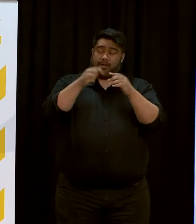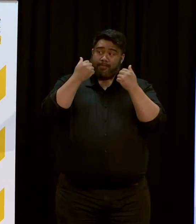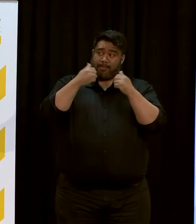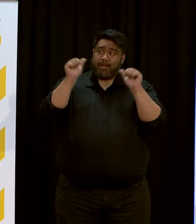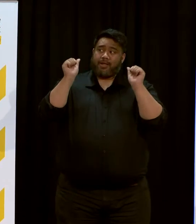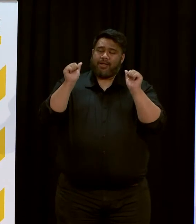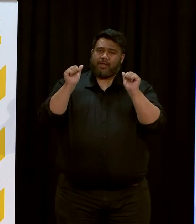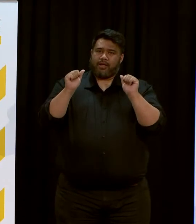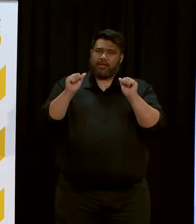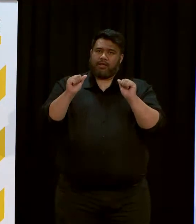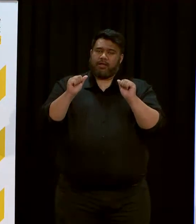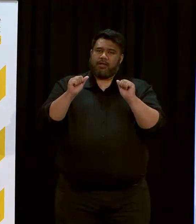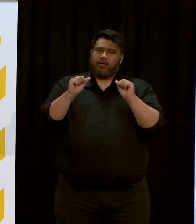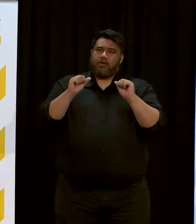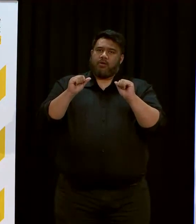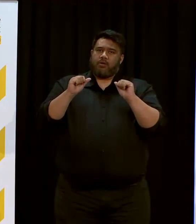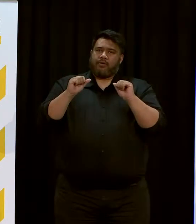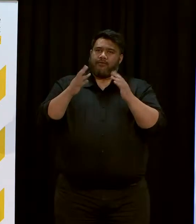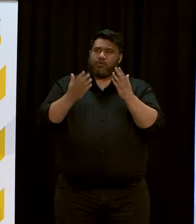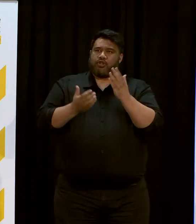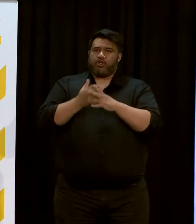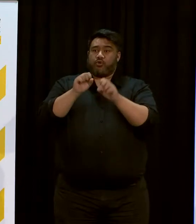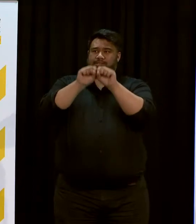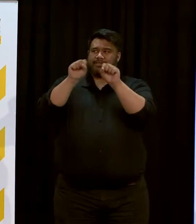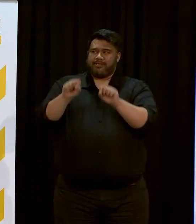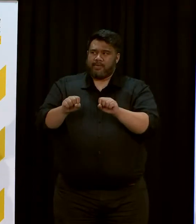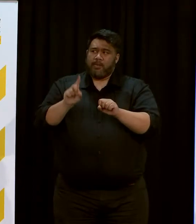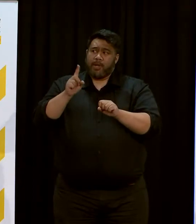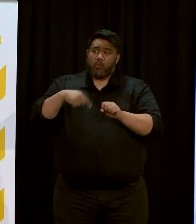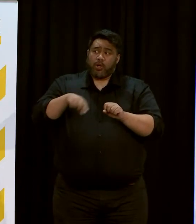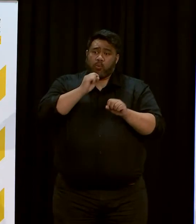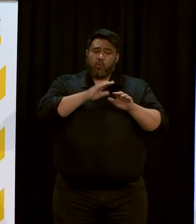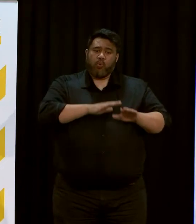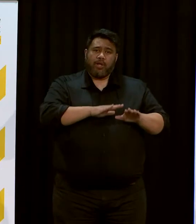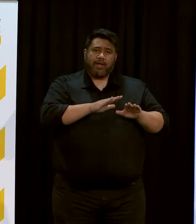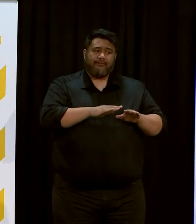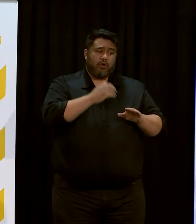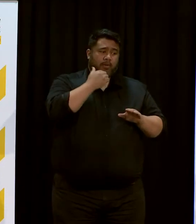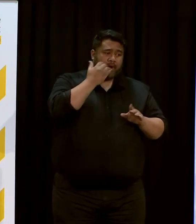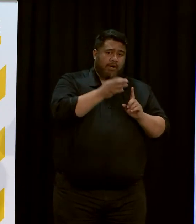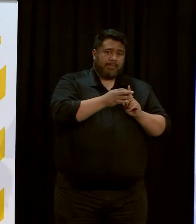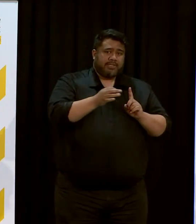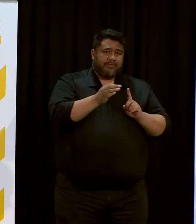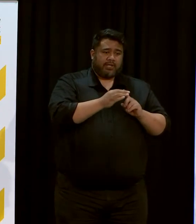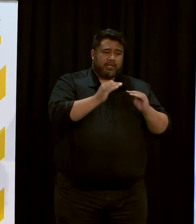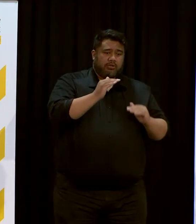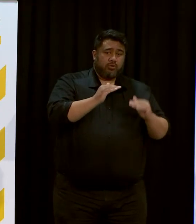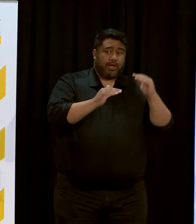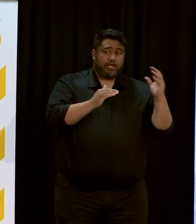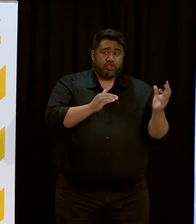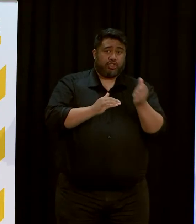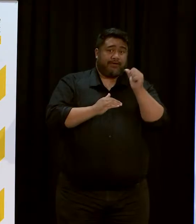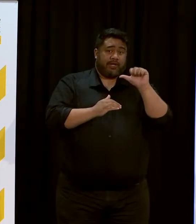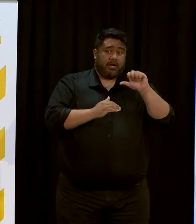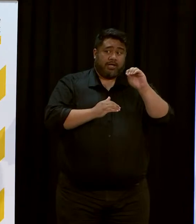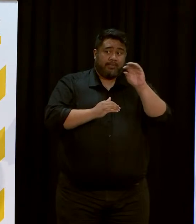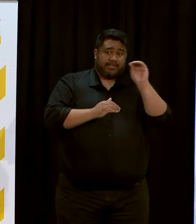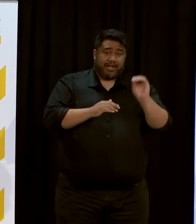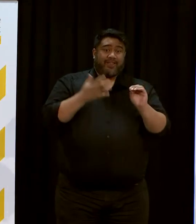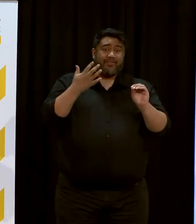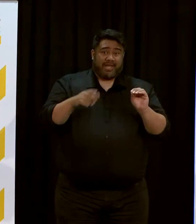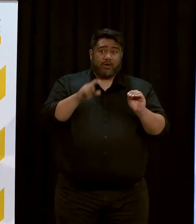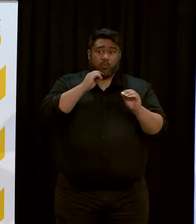Māori, young Māori vaccination rates to get up to the safe level of 90% plus? I've indicated that we'll have